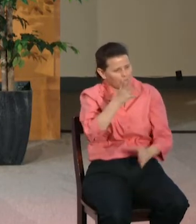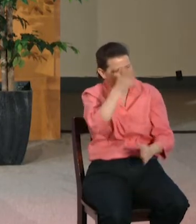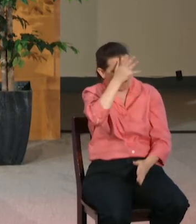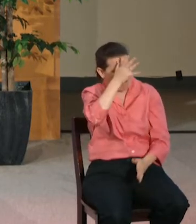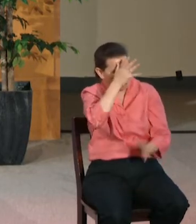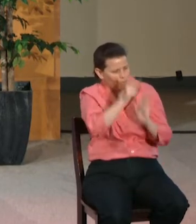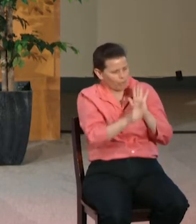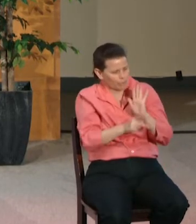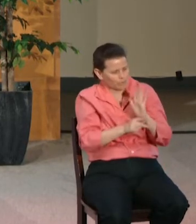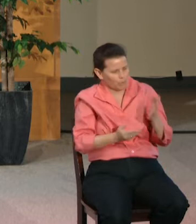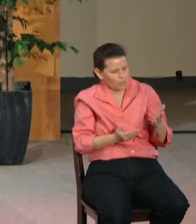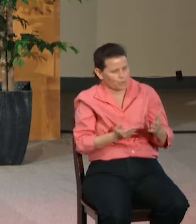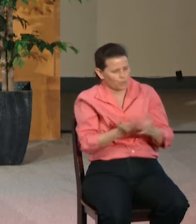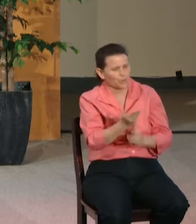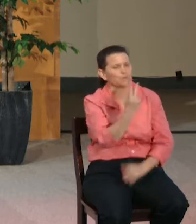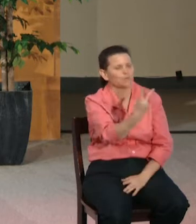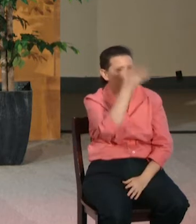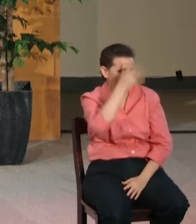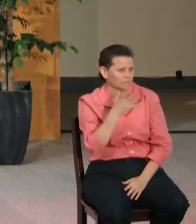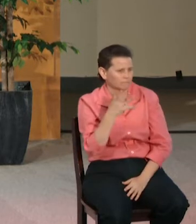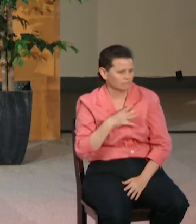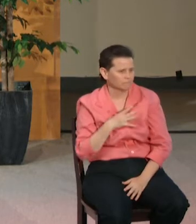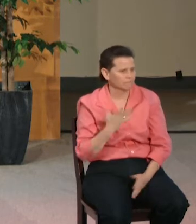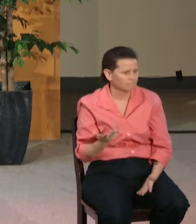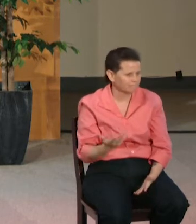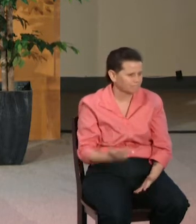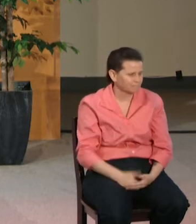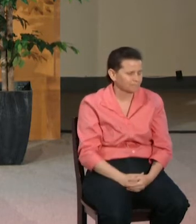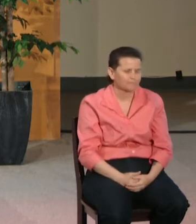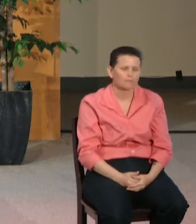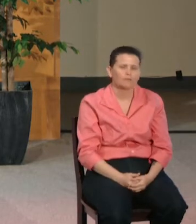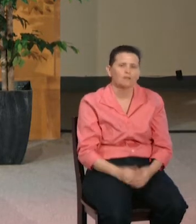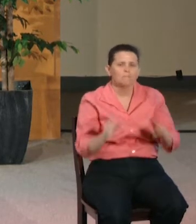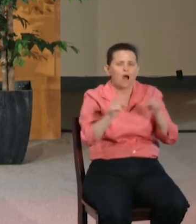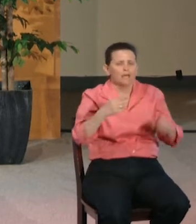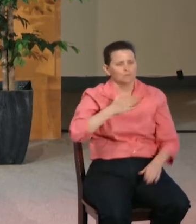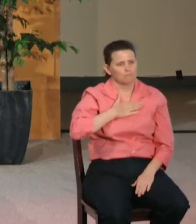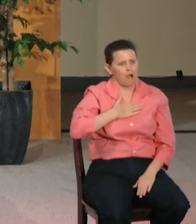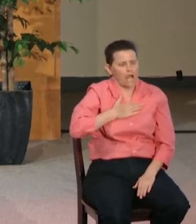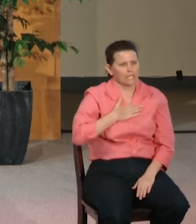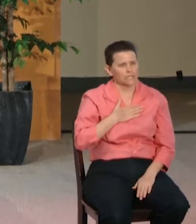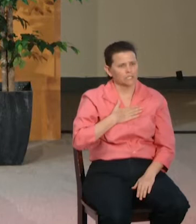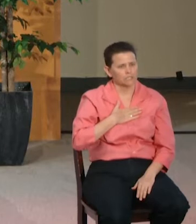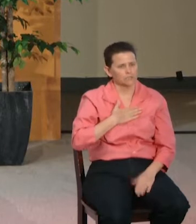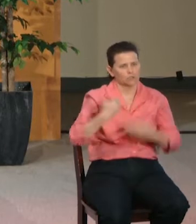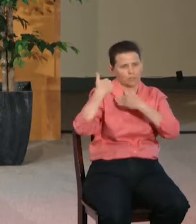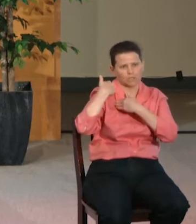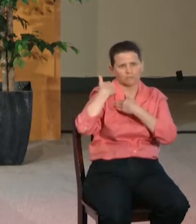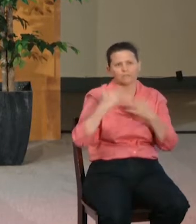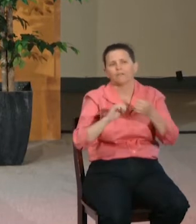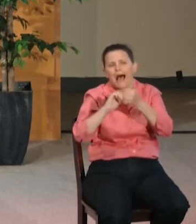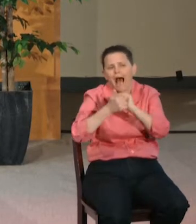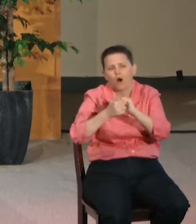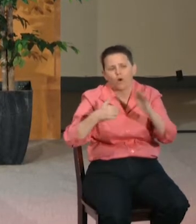so forth. But it was still up to me to sort through that, make up my own mind about what I thought about that and how I was going to